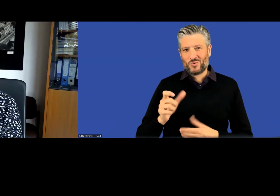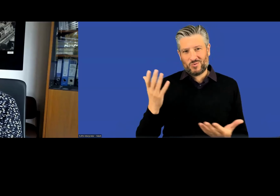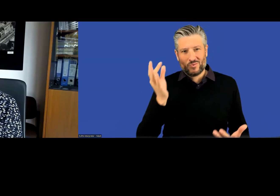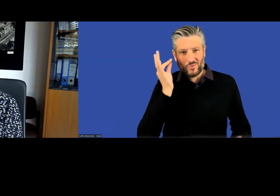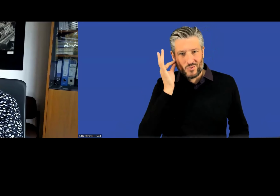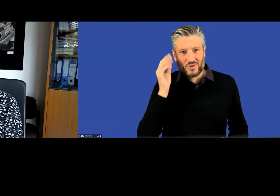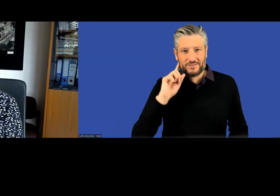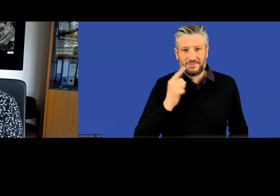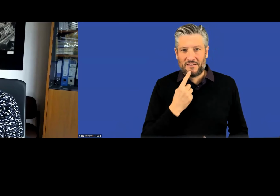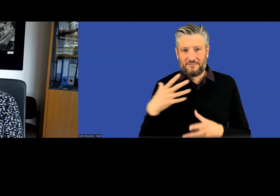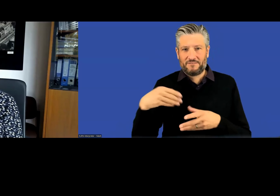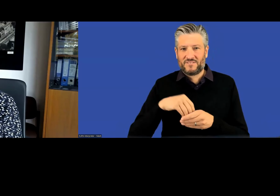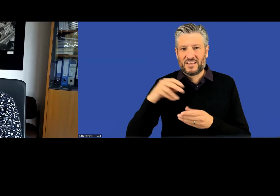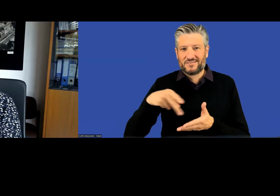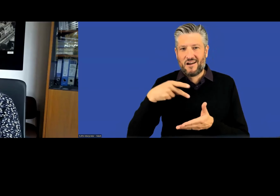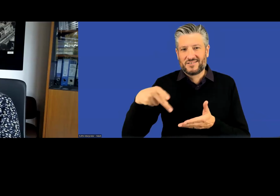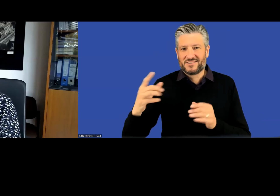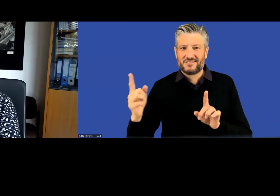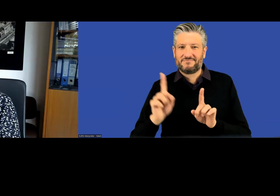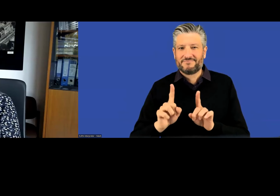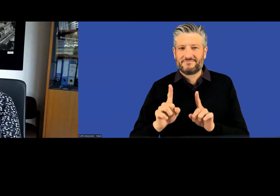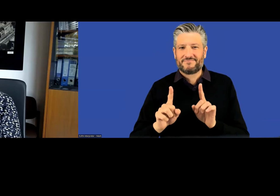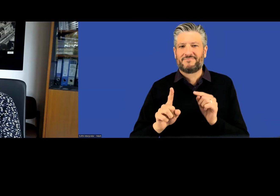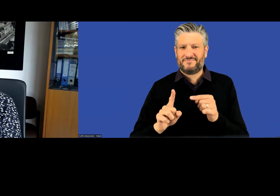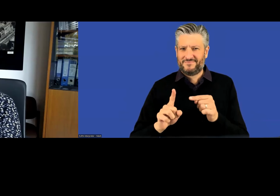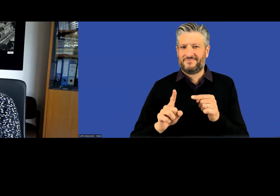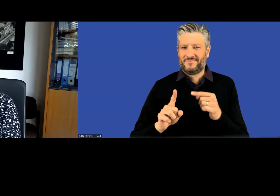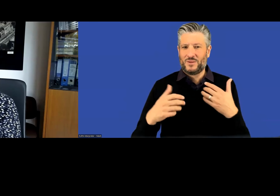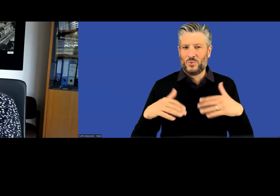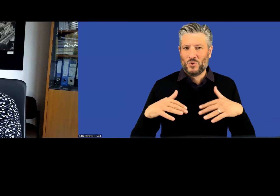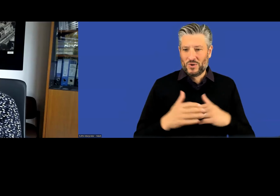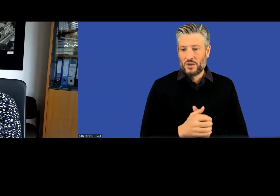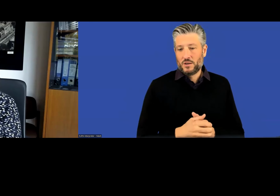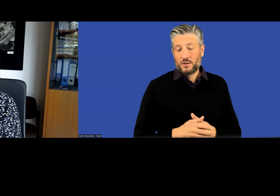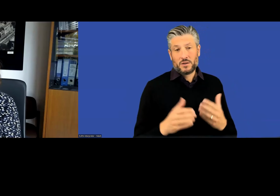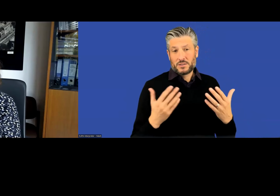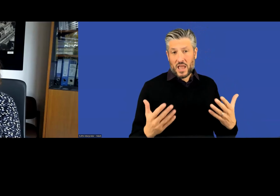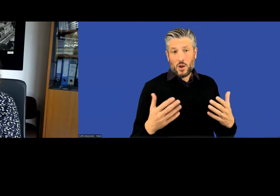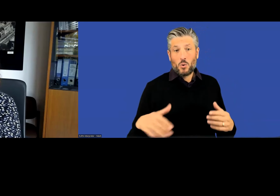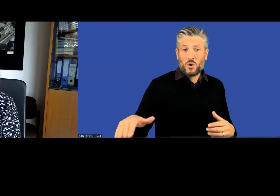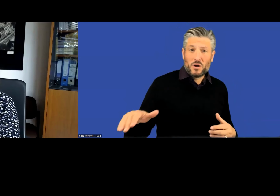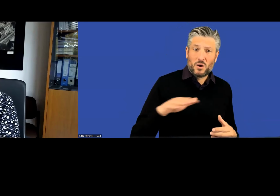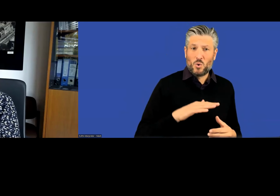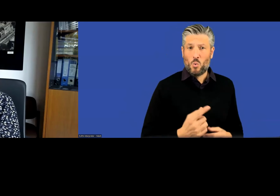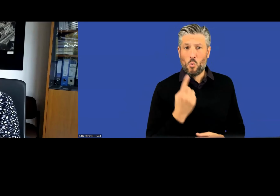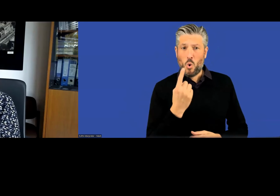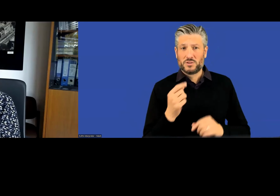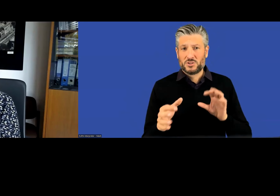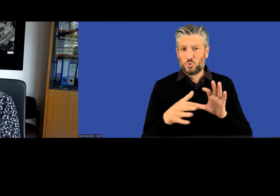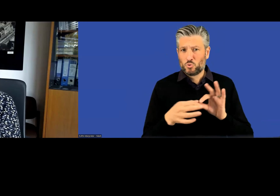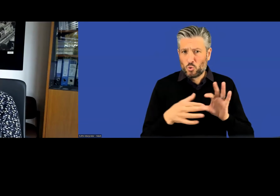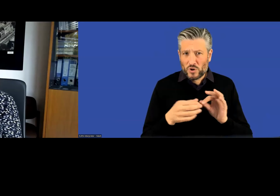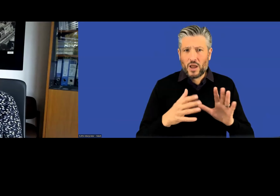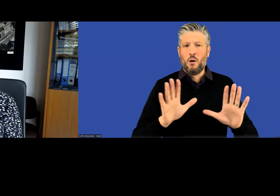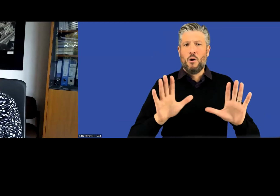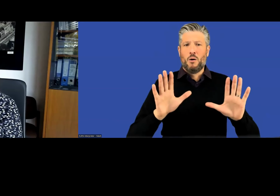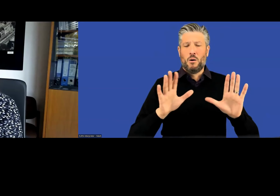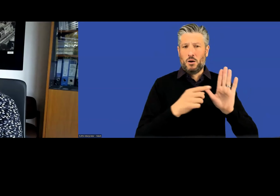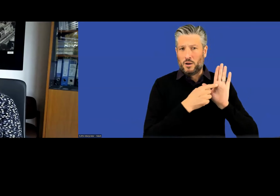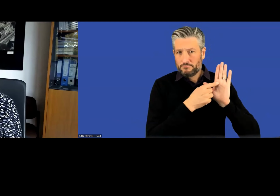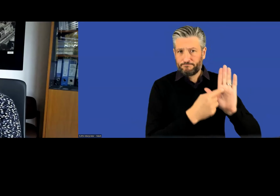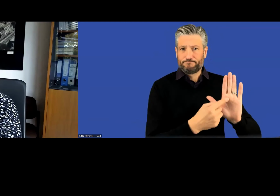Dog in the Night, gave a powerful insight of what it means to live with autism and to live with a child with autism. And